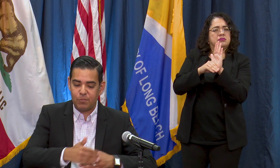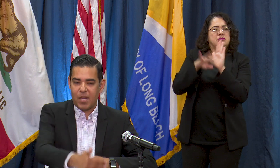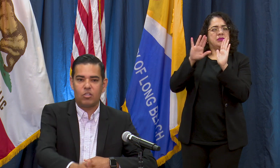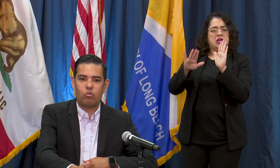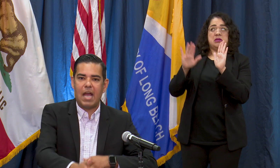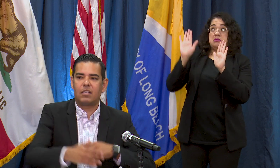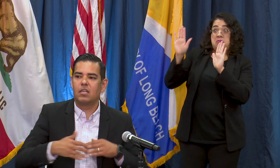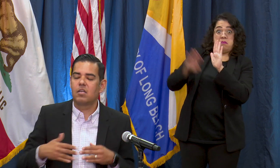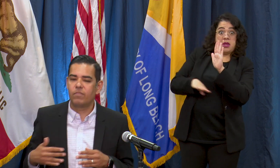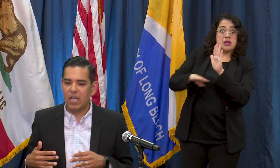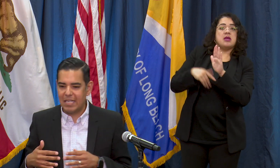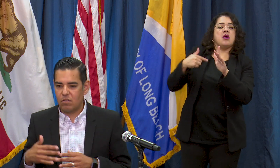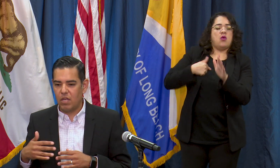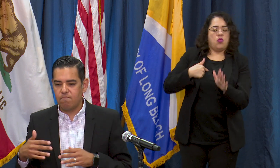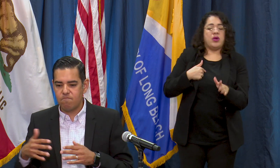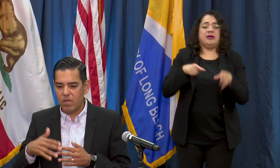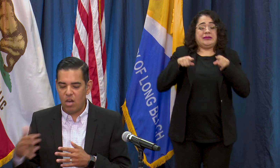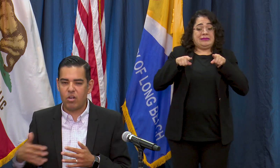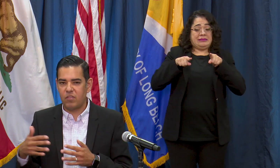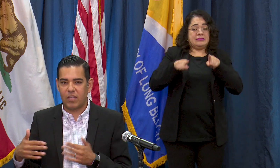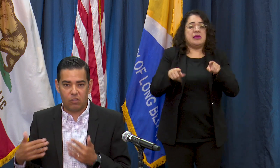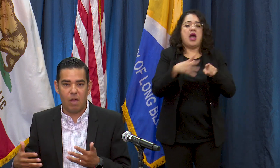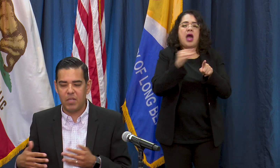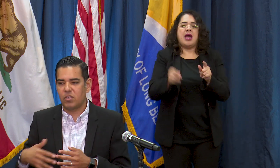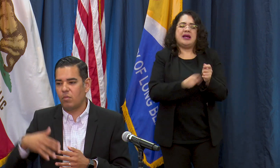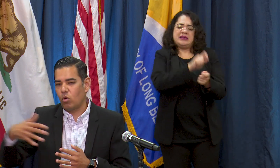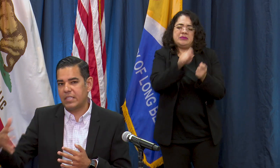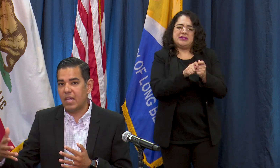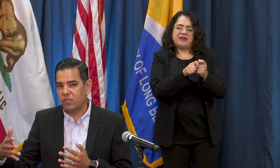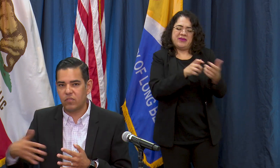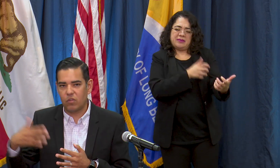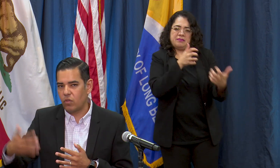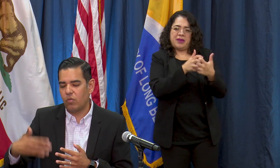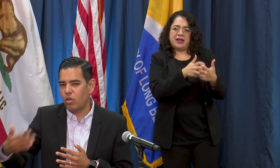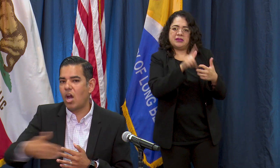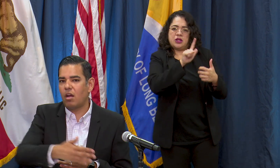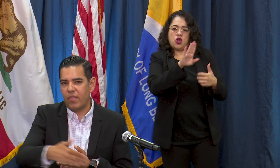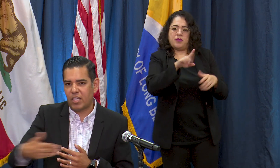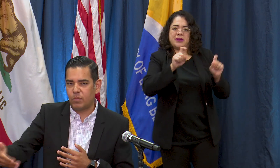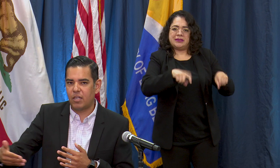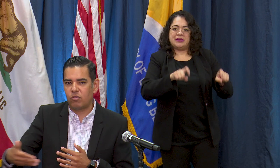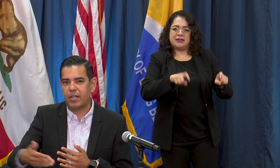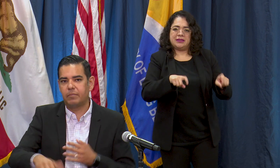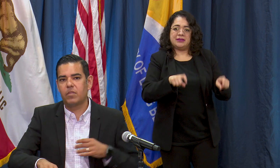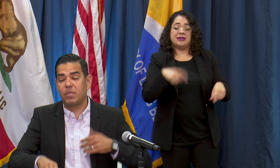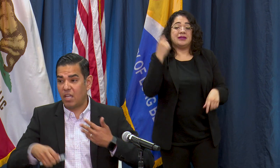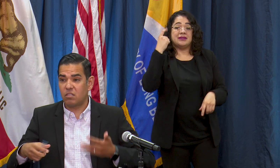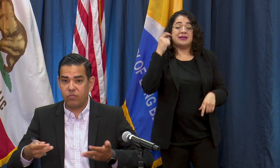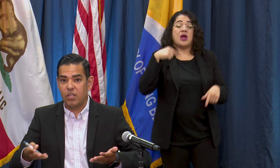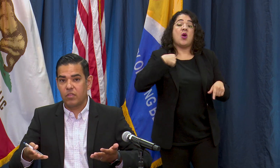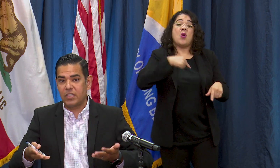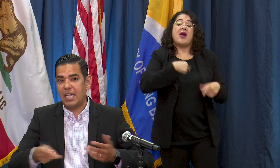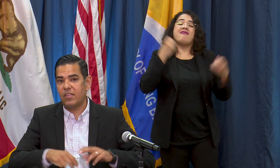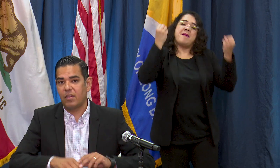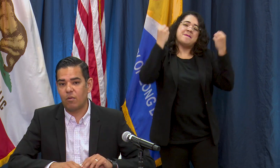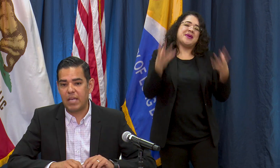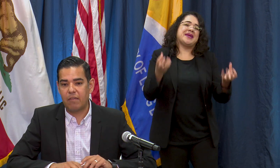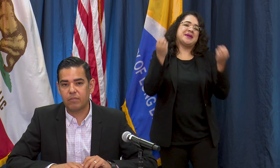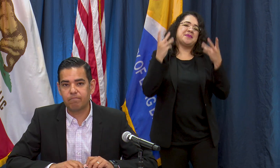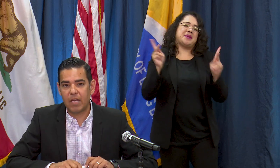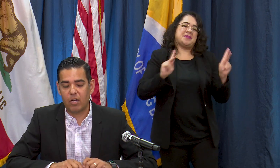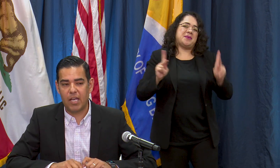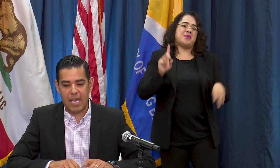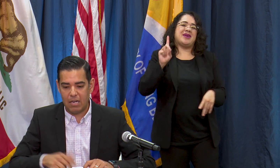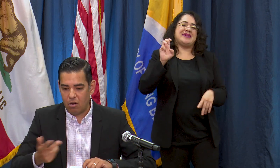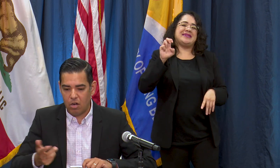on the expedited track, areas like Long Beach that are more dense, they're not on that expedited track because of the data that we